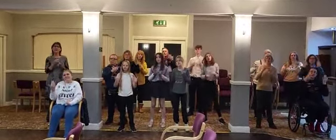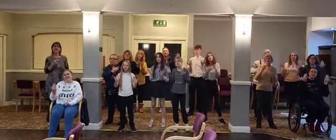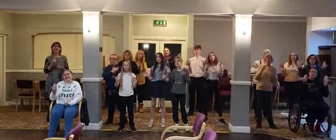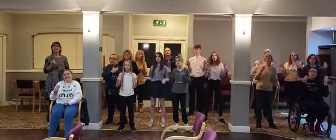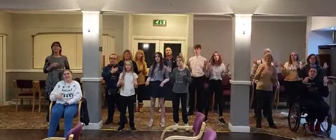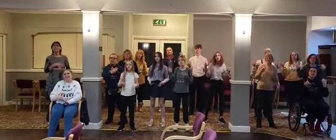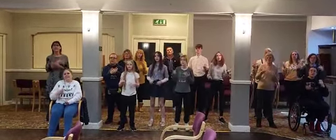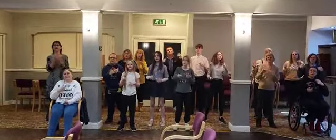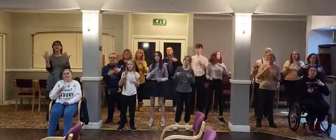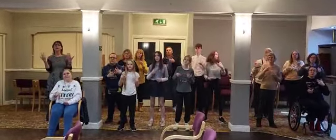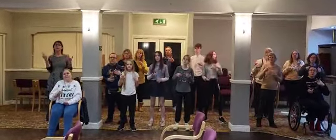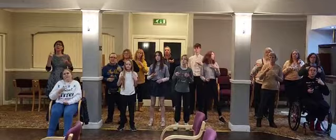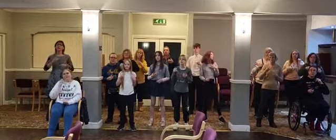we will